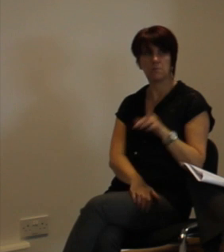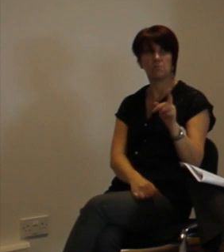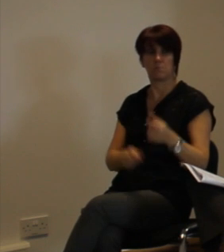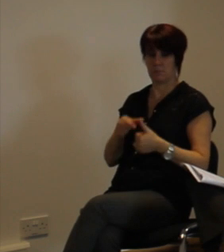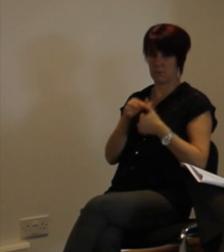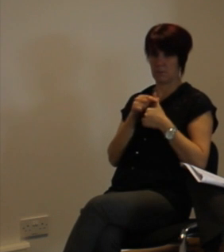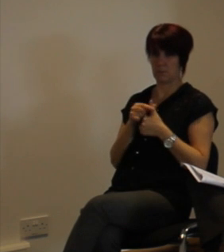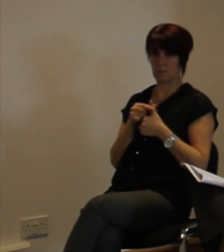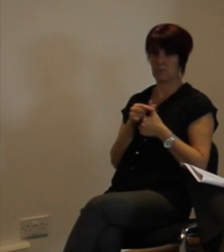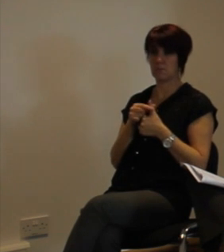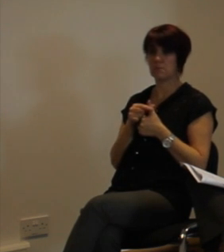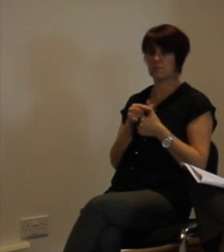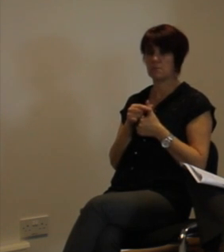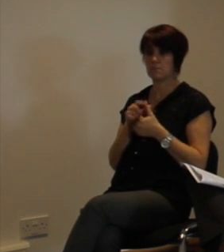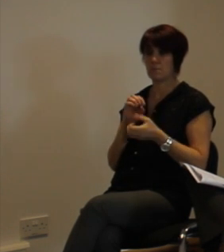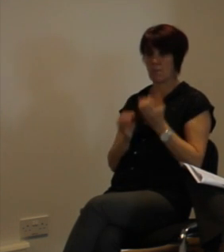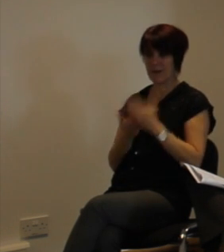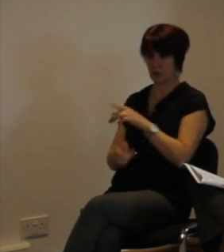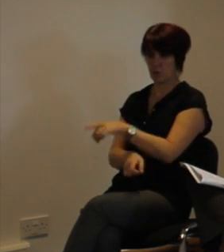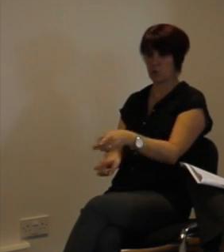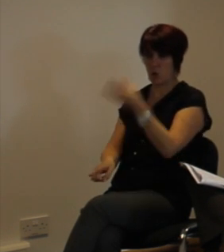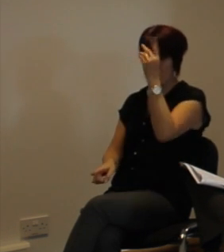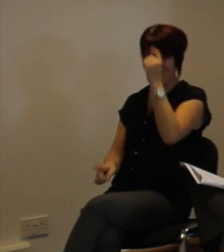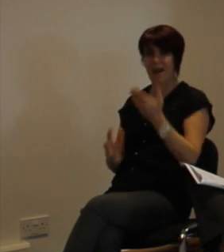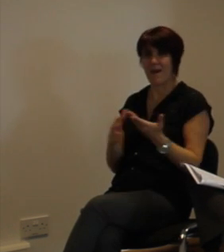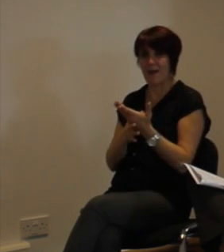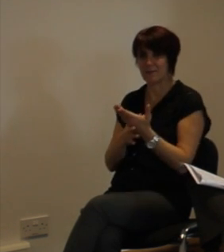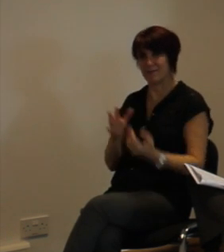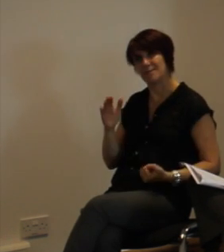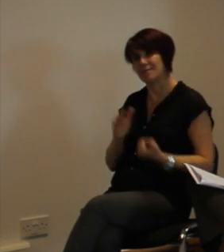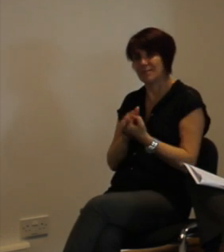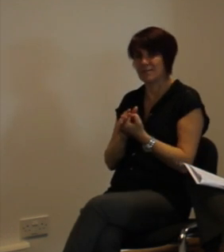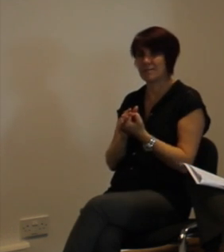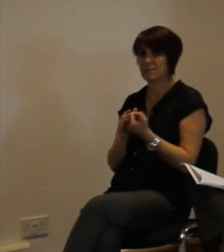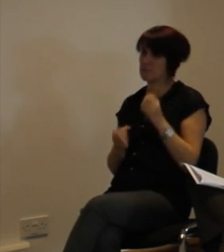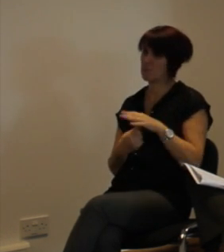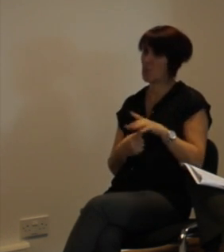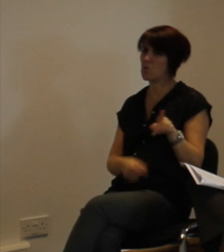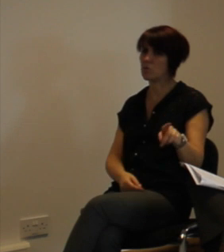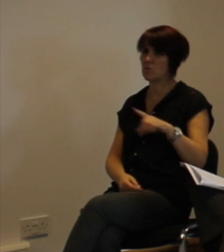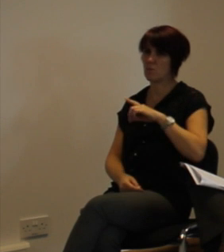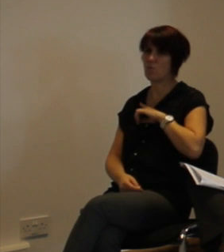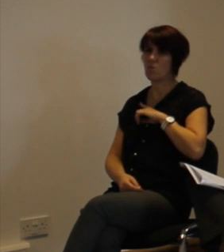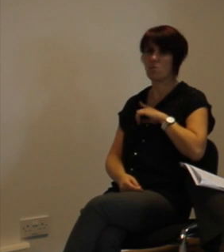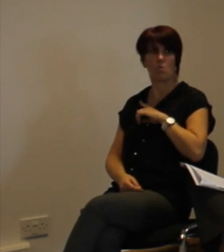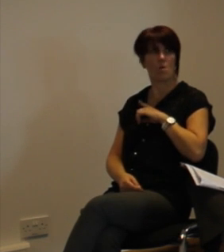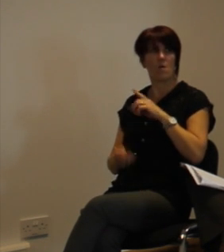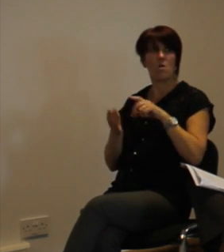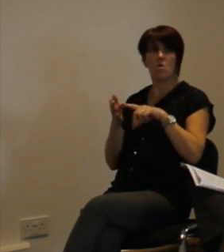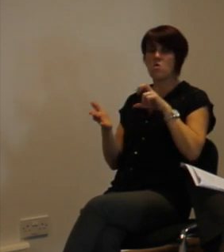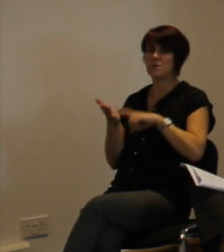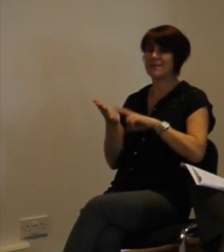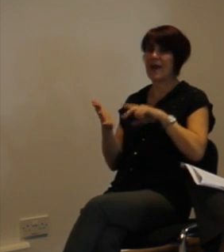key point, as we mentioned, is to maximise the access to learning. This is very important to OCNI. It's a key part of the ethos of